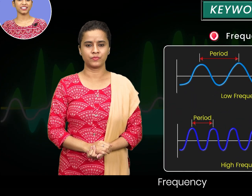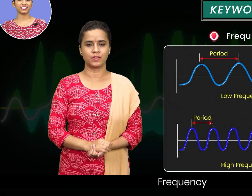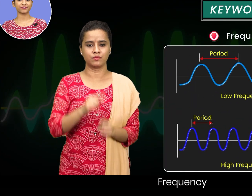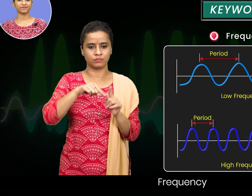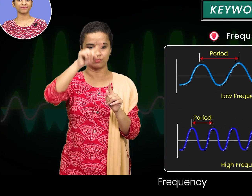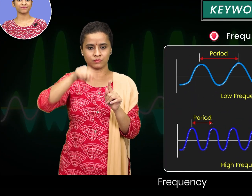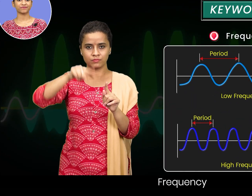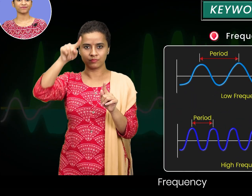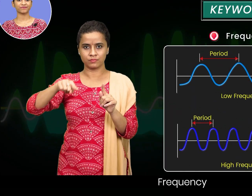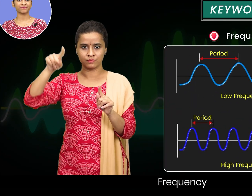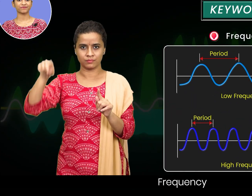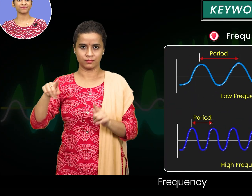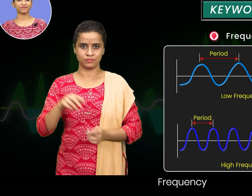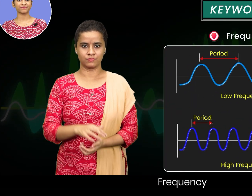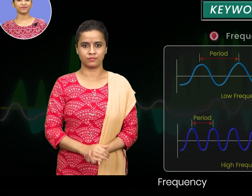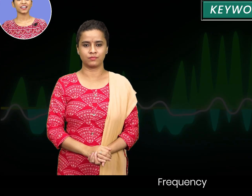frequency,